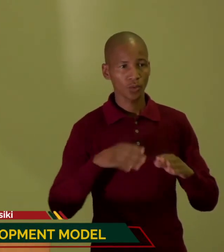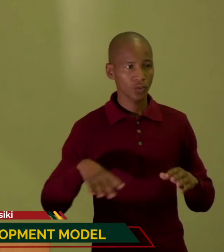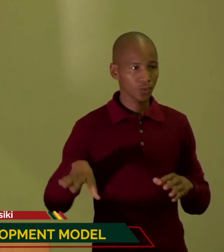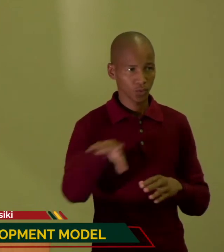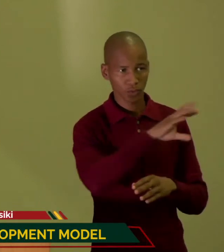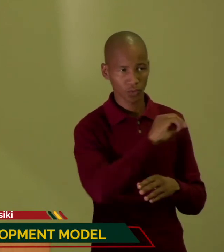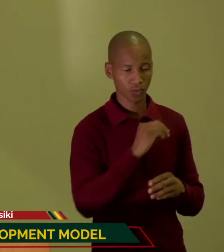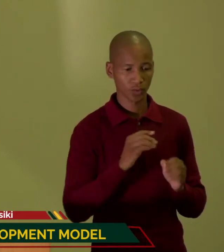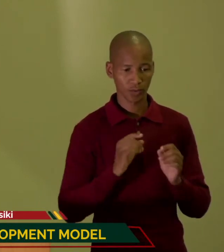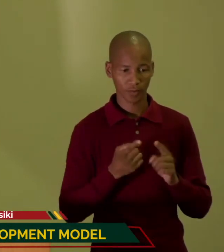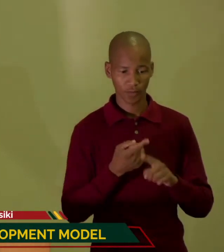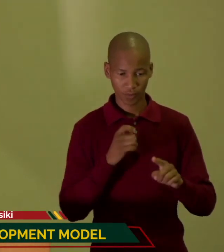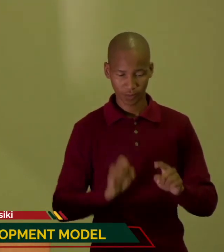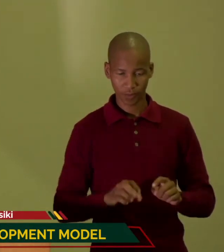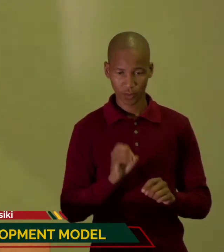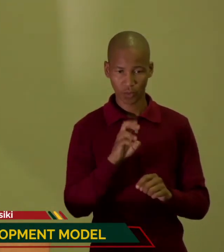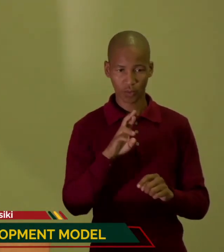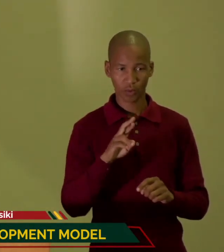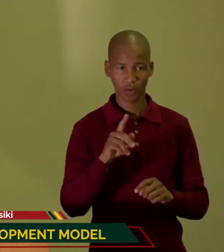of Howard Tambo.